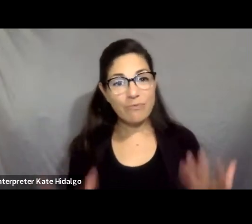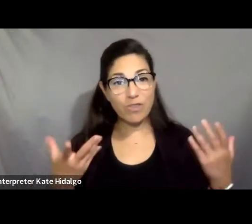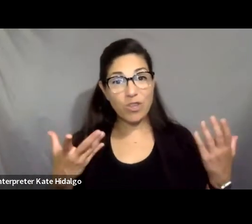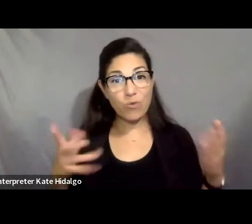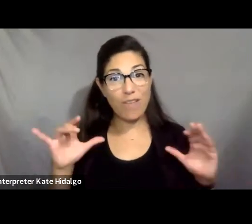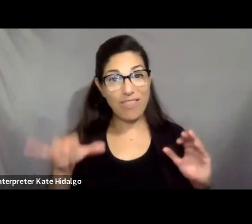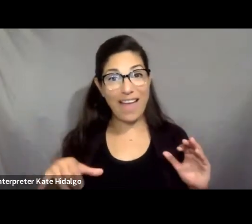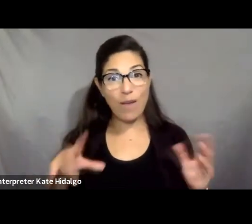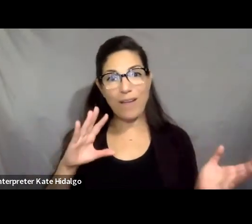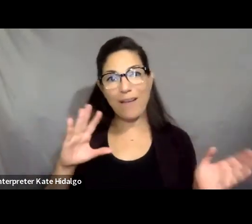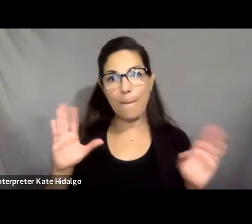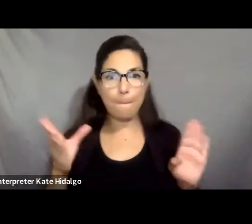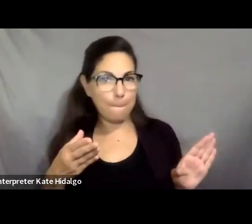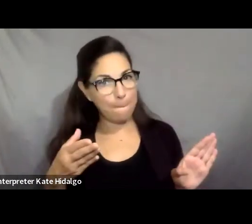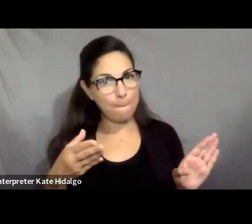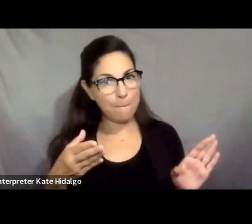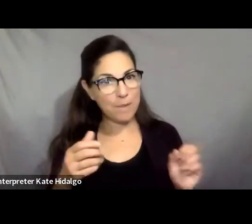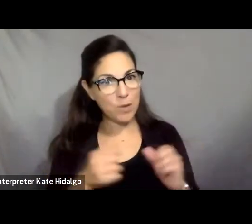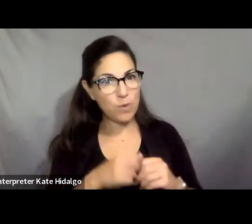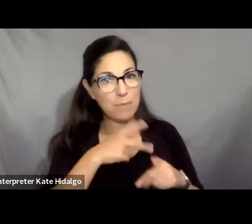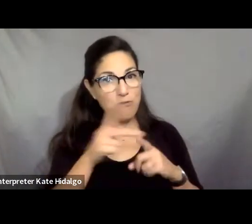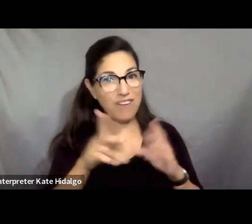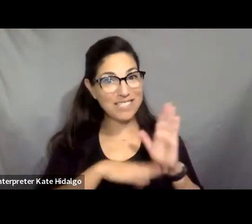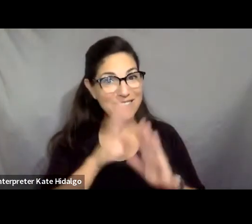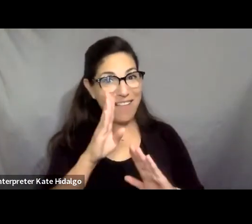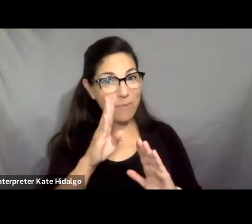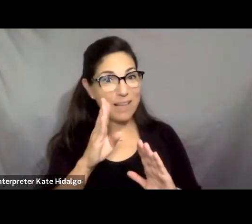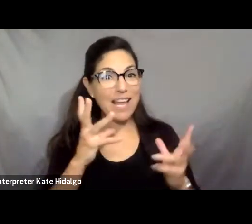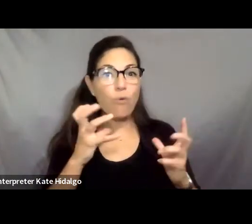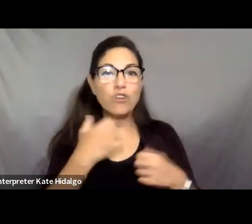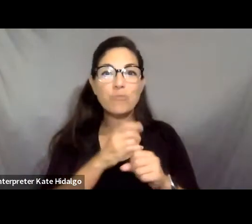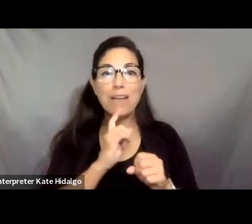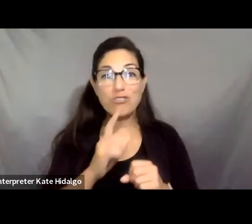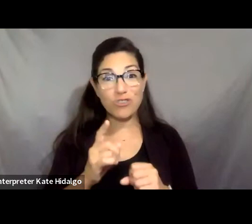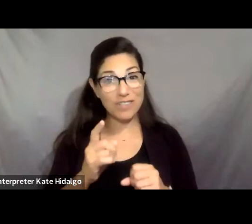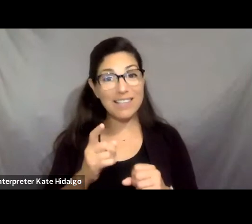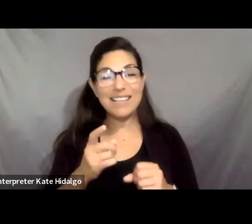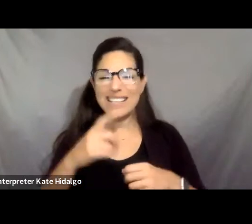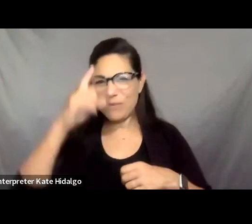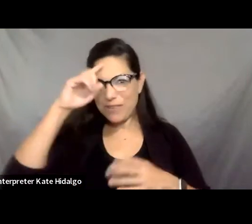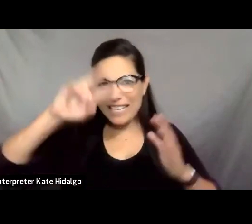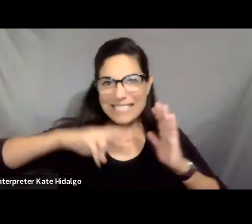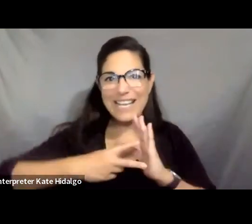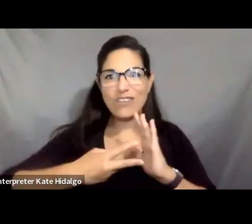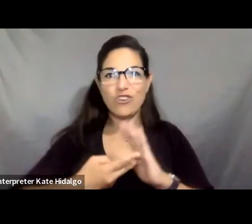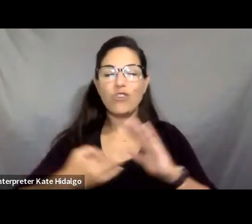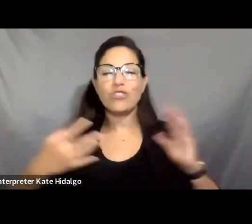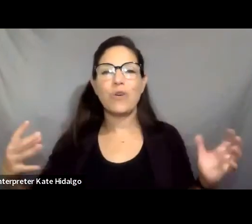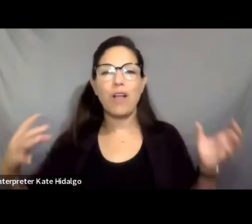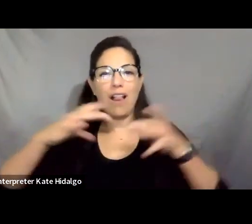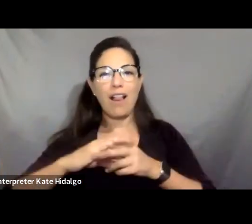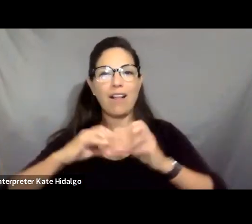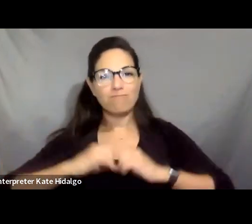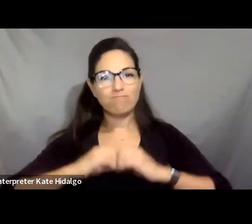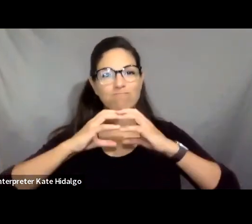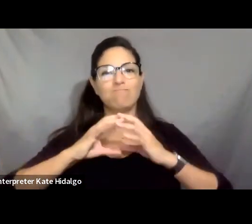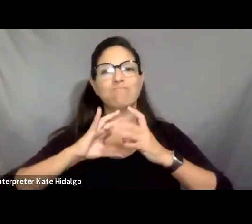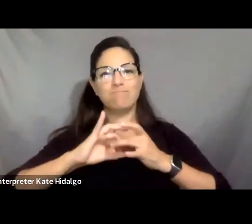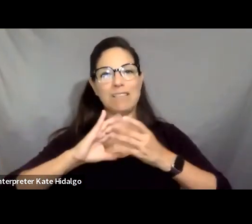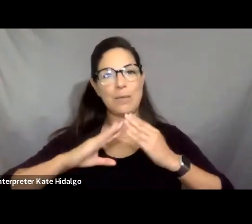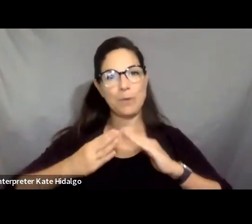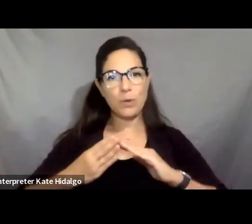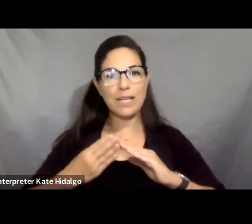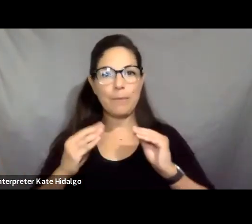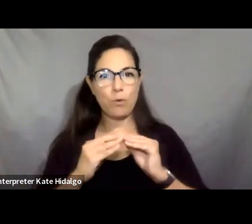of pivoted with our professional development and wanted to make sure it was intentional to build connectedness and community as a staff.